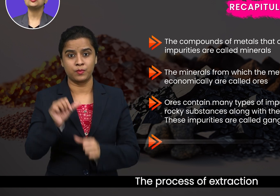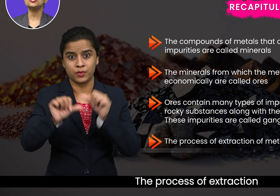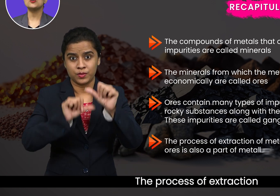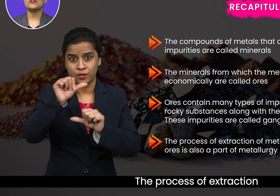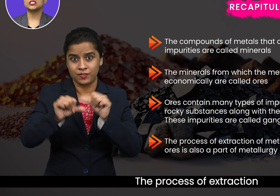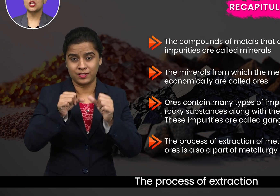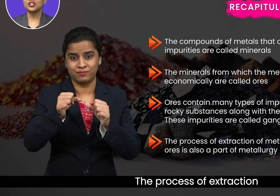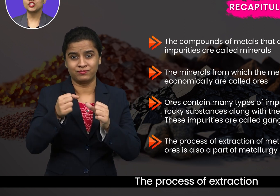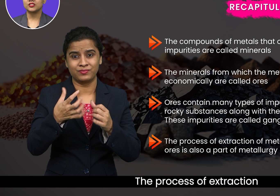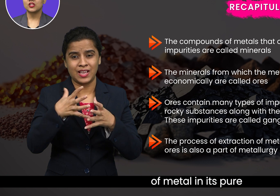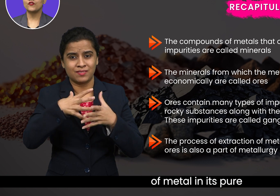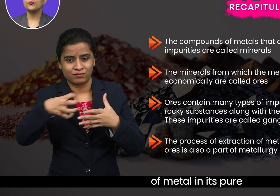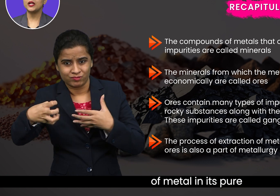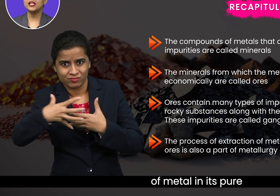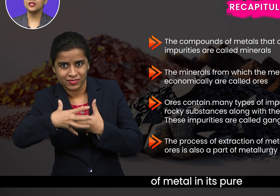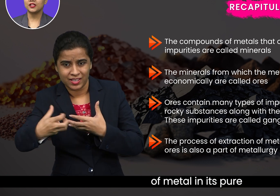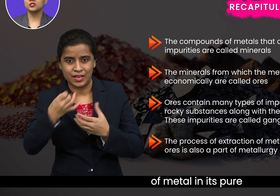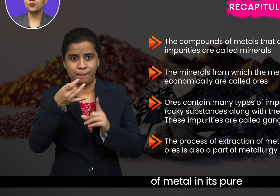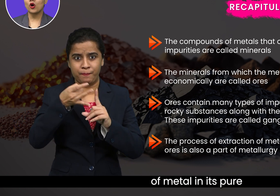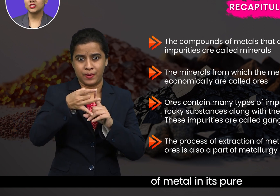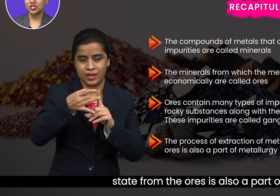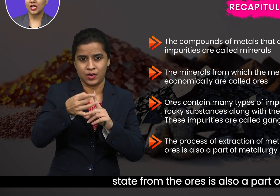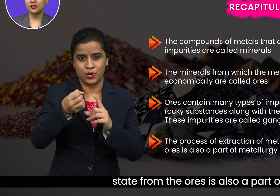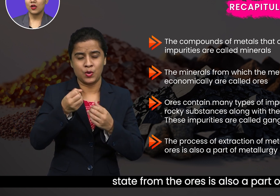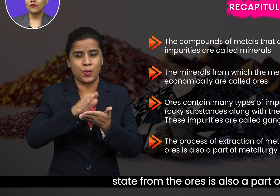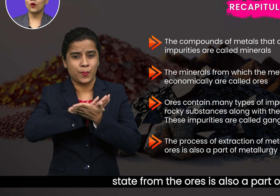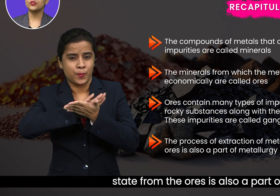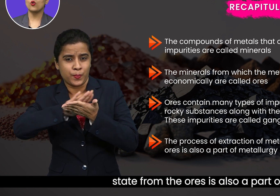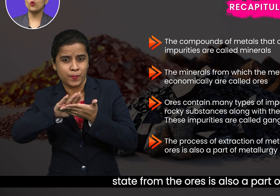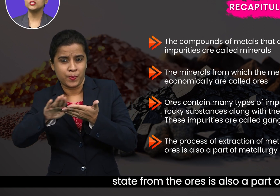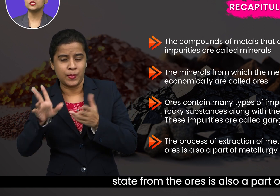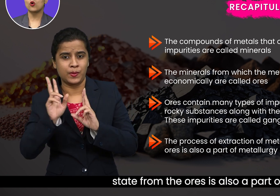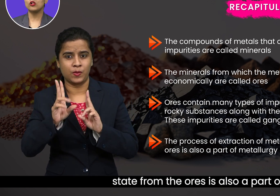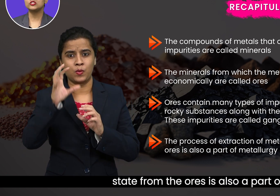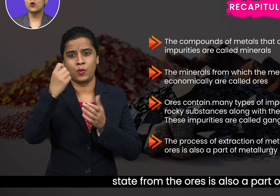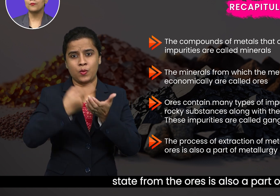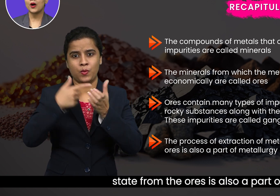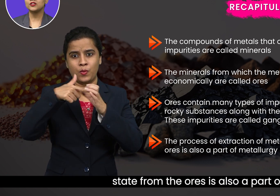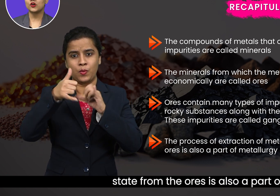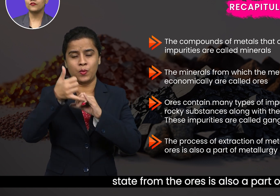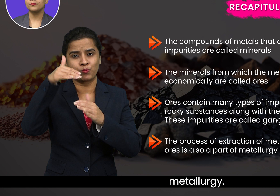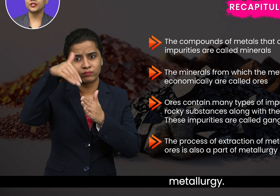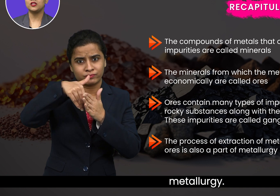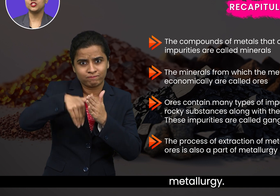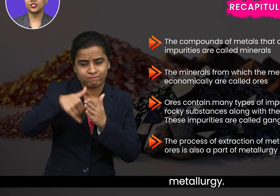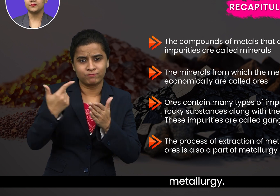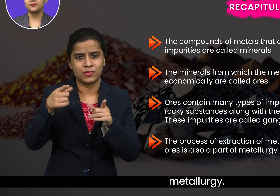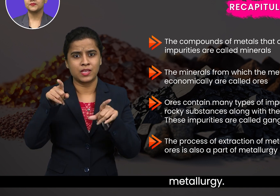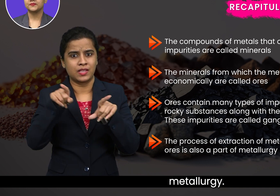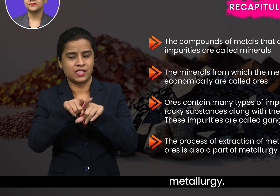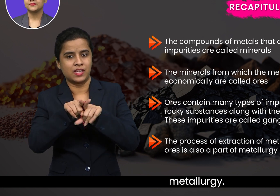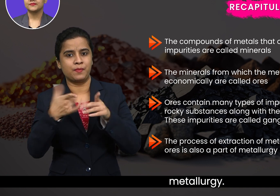The process of extraction of metal in its pure state from the ores is also a part of